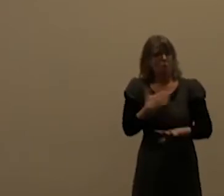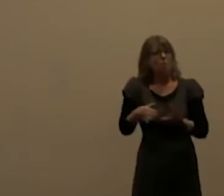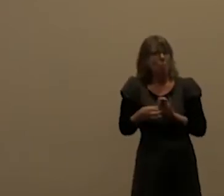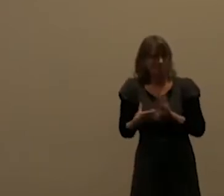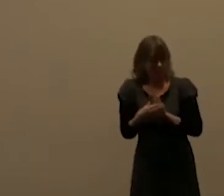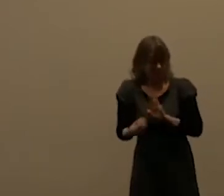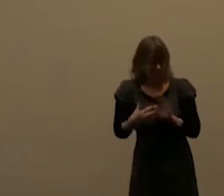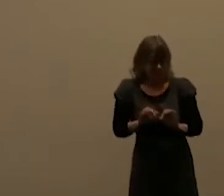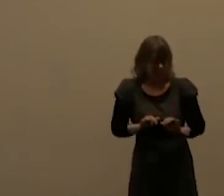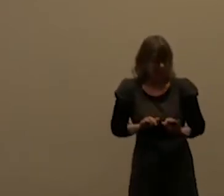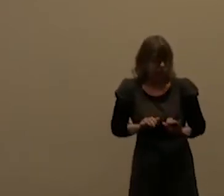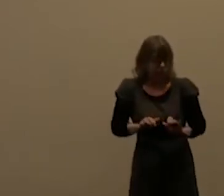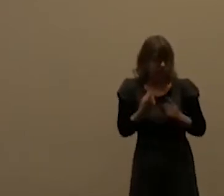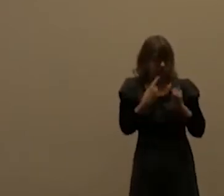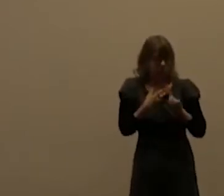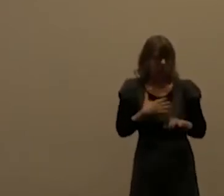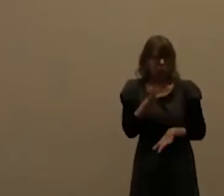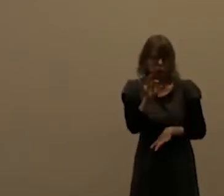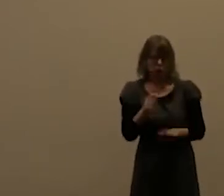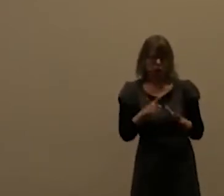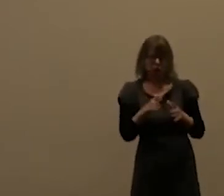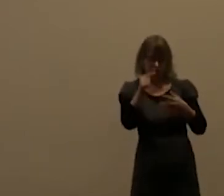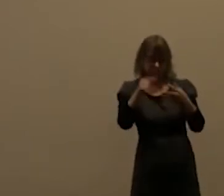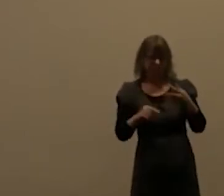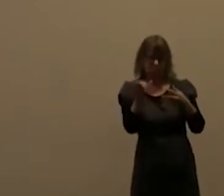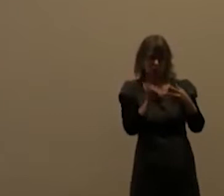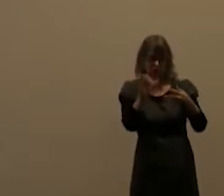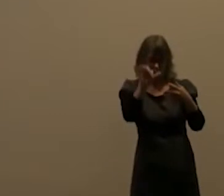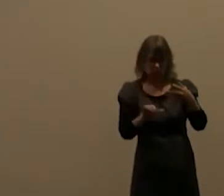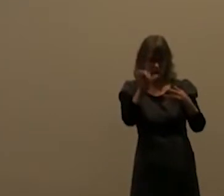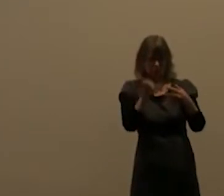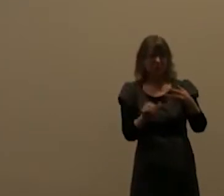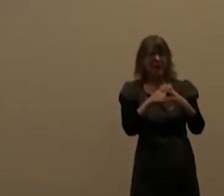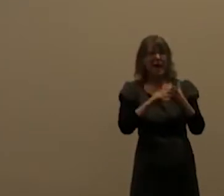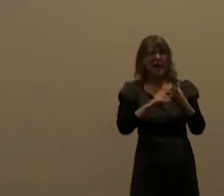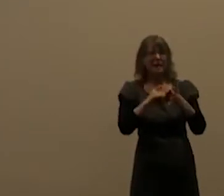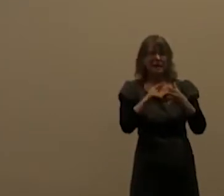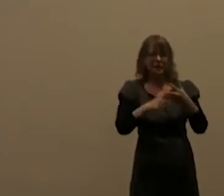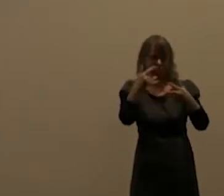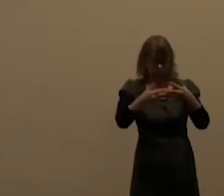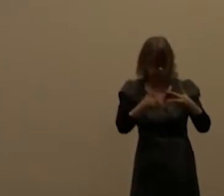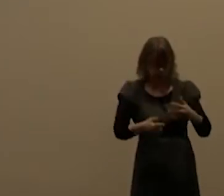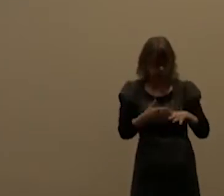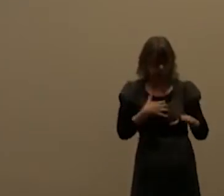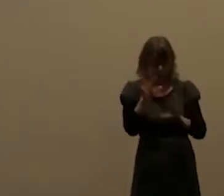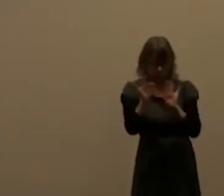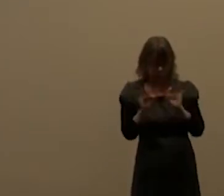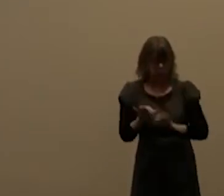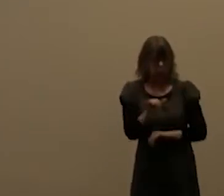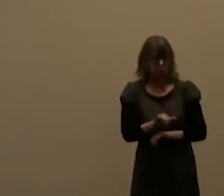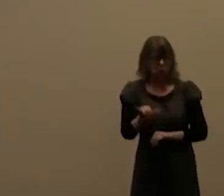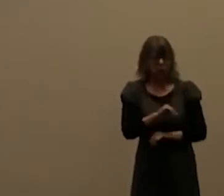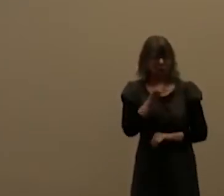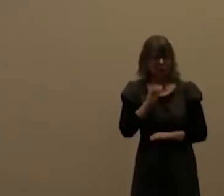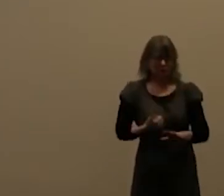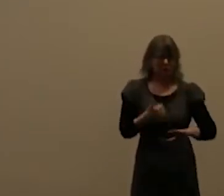We can choose the asset category, so some simple drop downs. I think computer was one, and I might have to